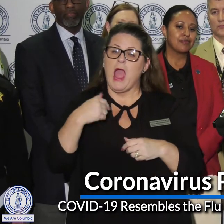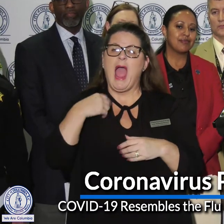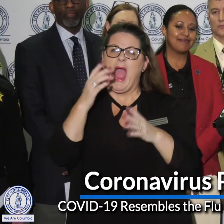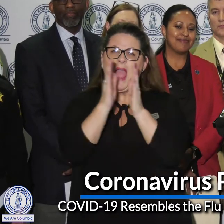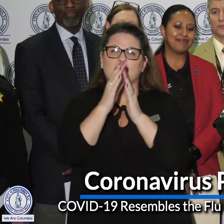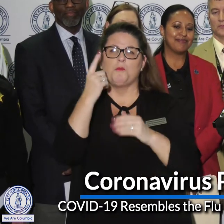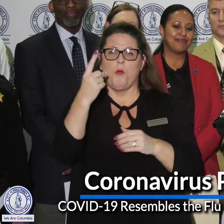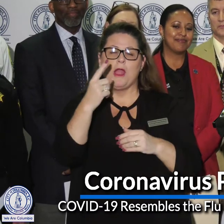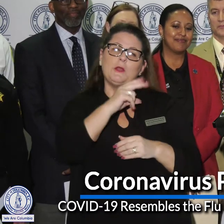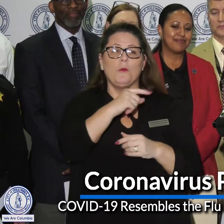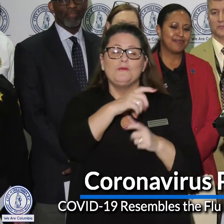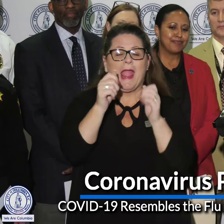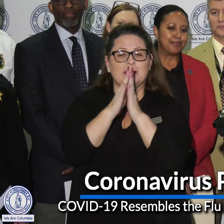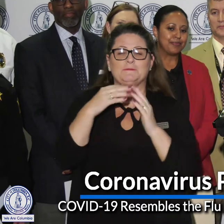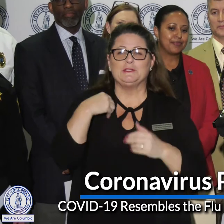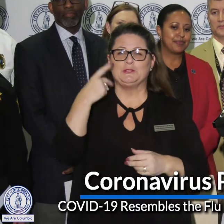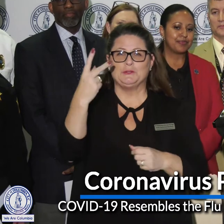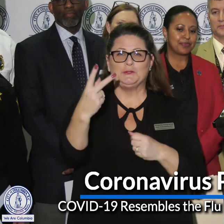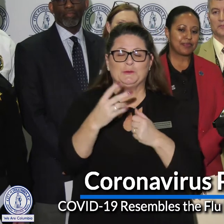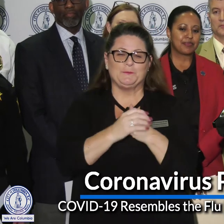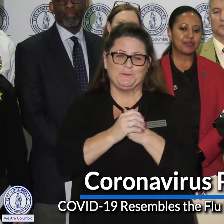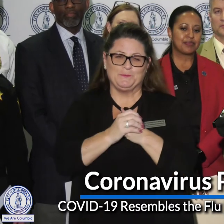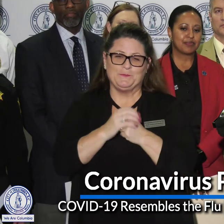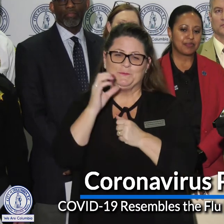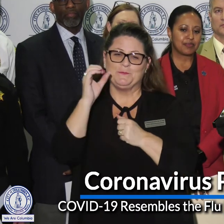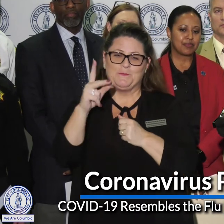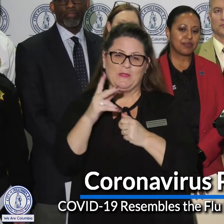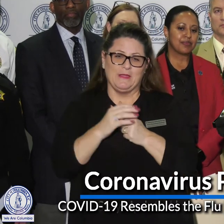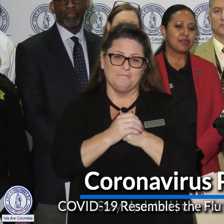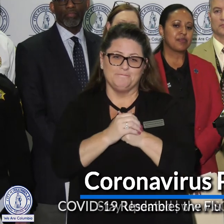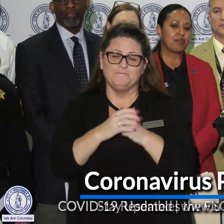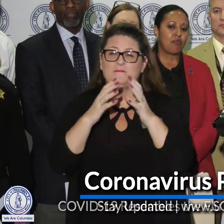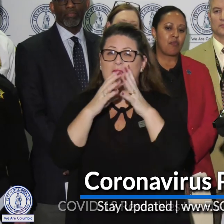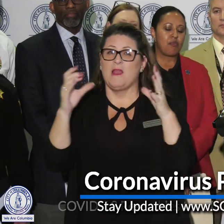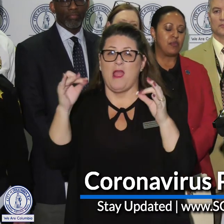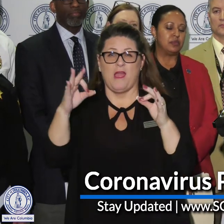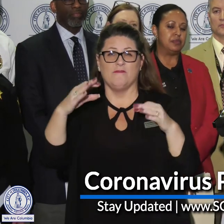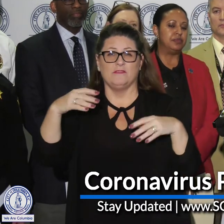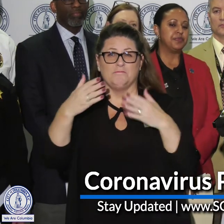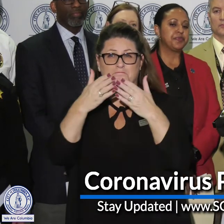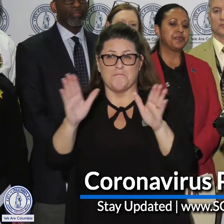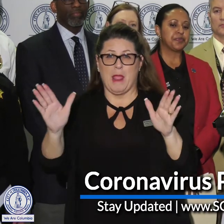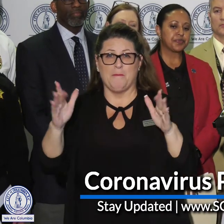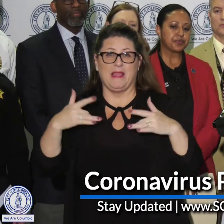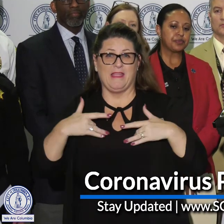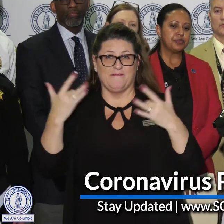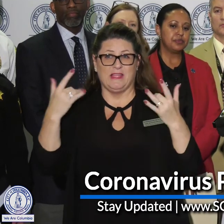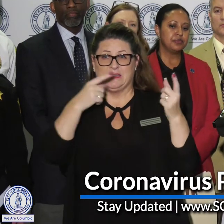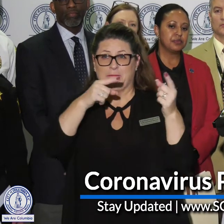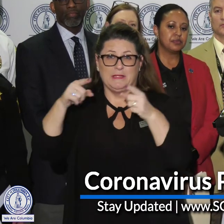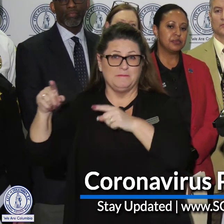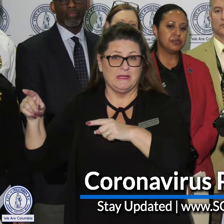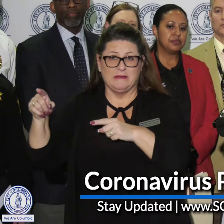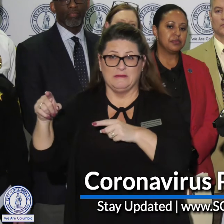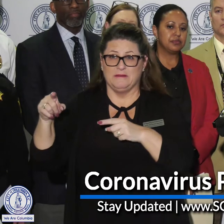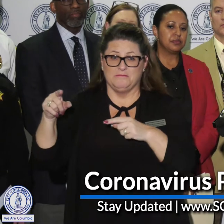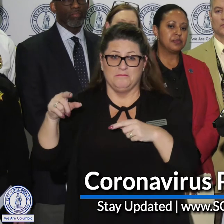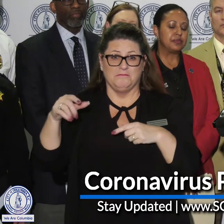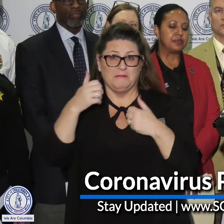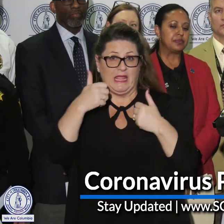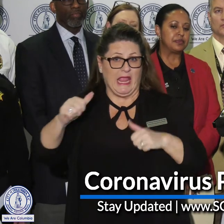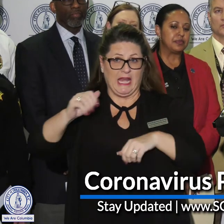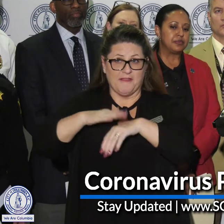enough. All right. St. Patrick's Day Parade is in 2 weeks. That's a lot of public events coming up now. You're not putting on any advisories right